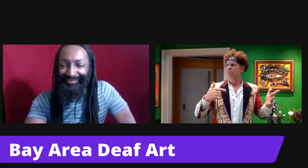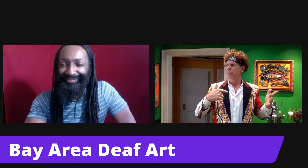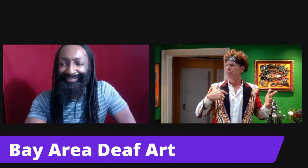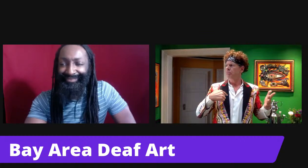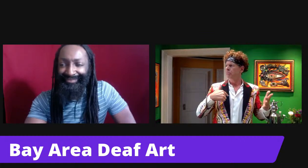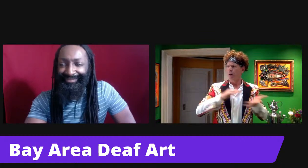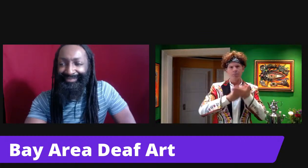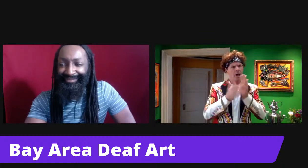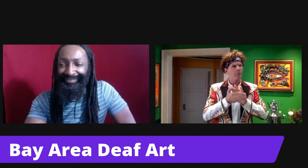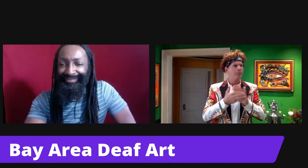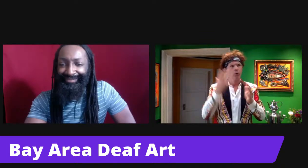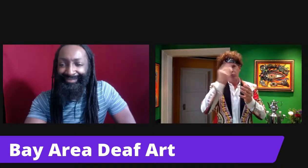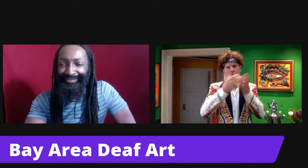hammers and sawing.